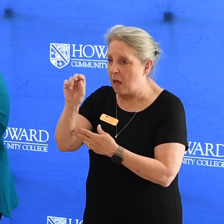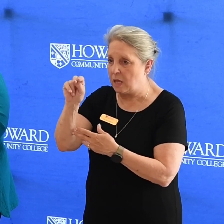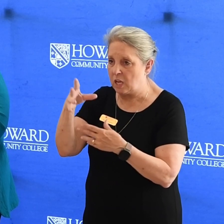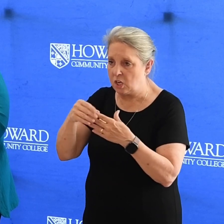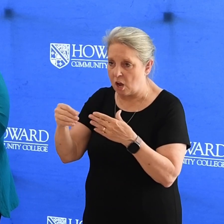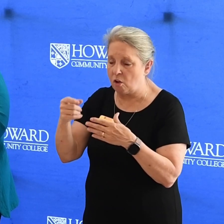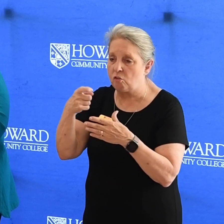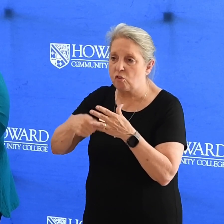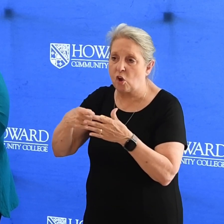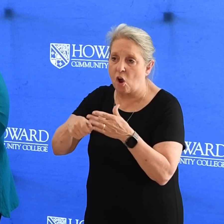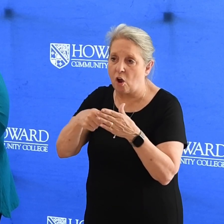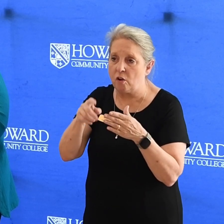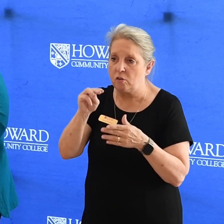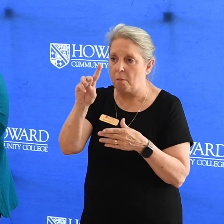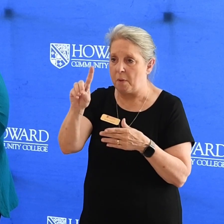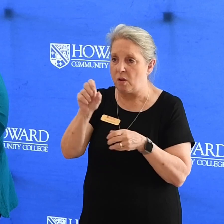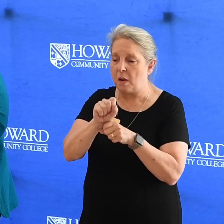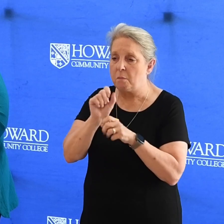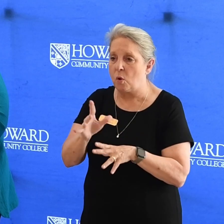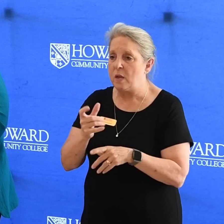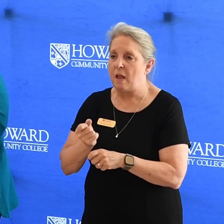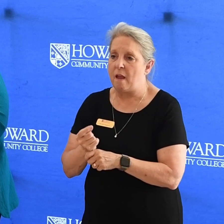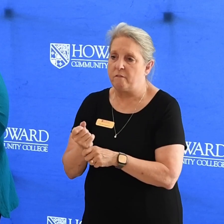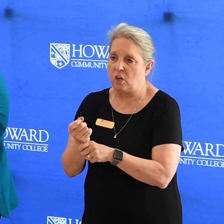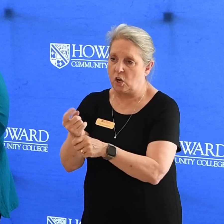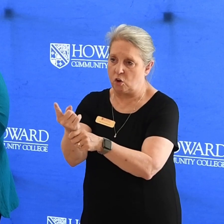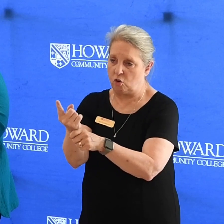in cost to Maryland employers every year.